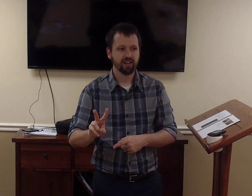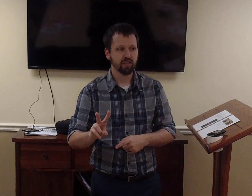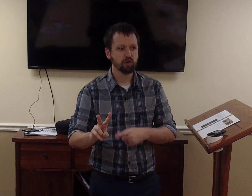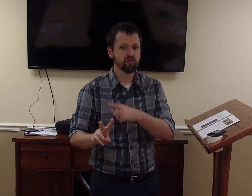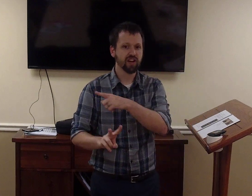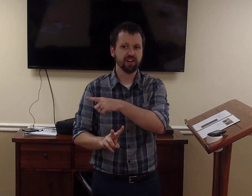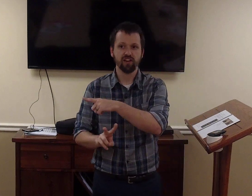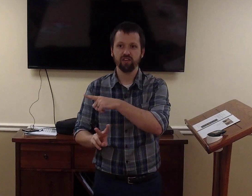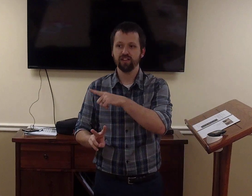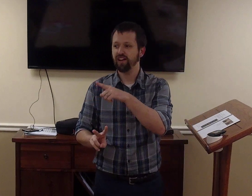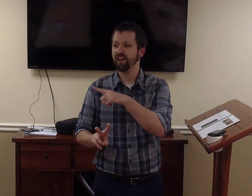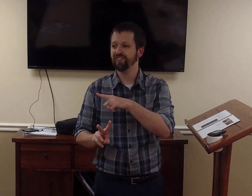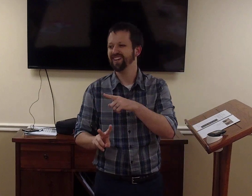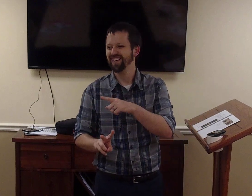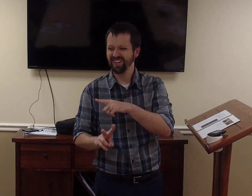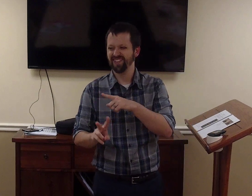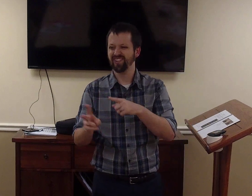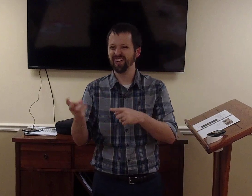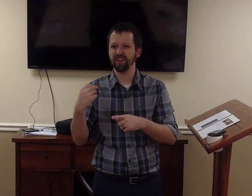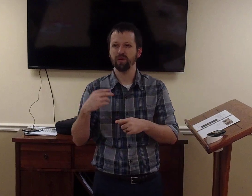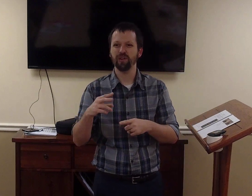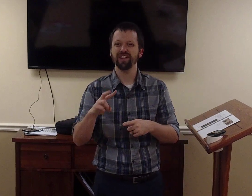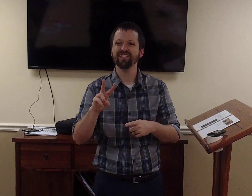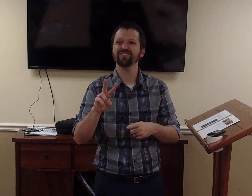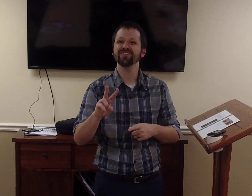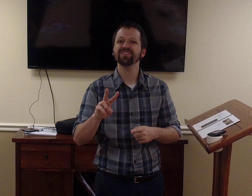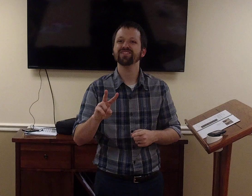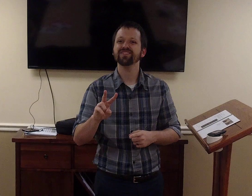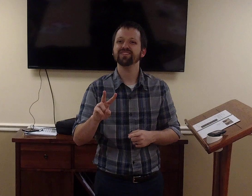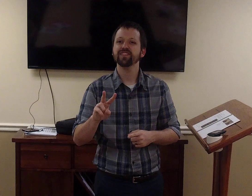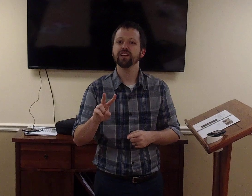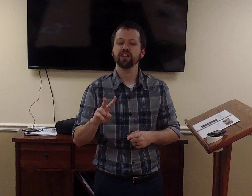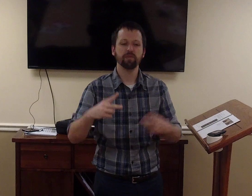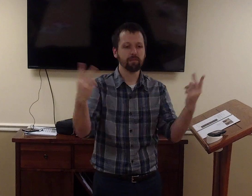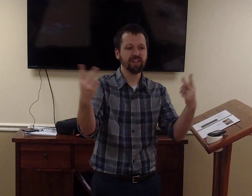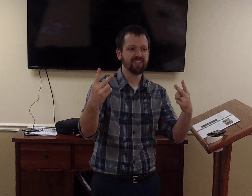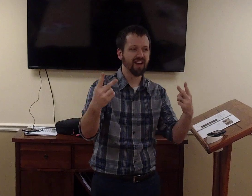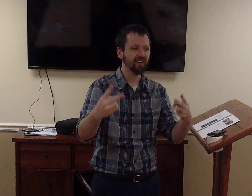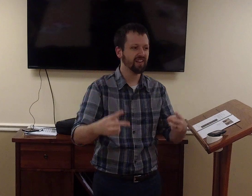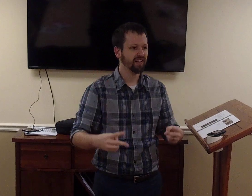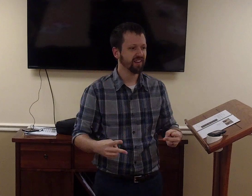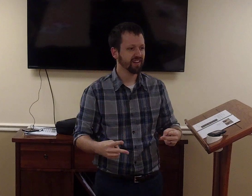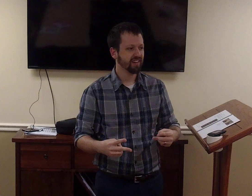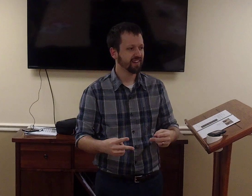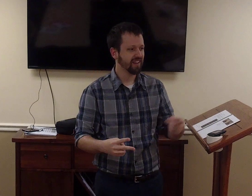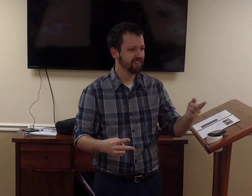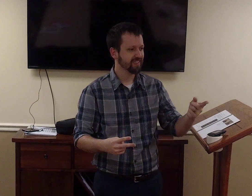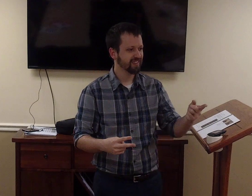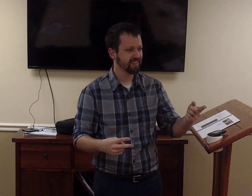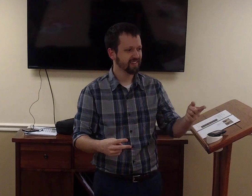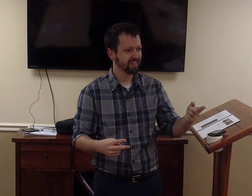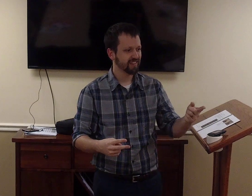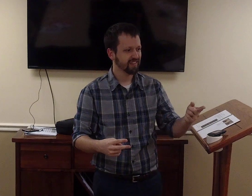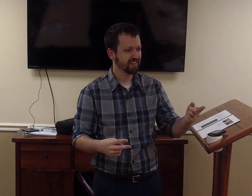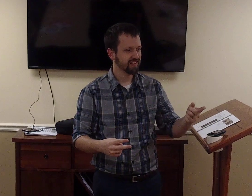Someone who's not Carol. You already gave me one. It'd be a peace out. Yes?